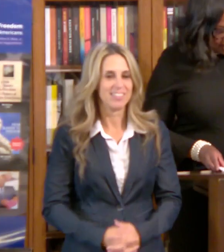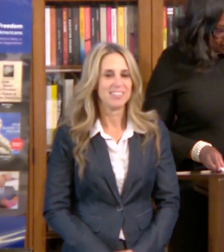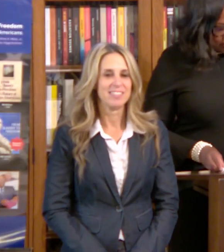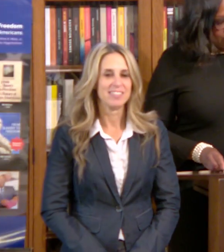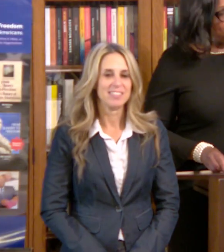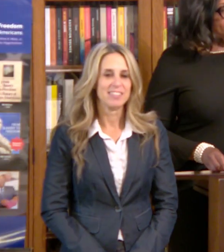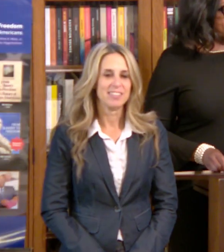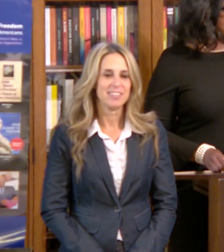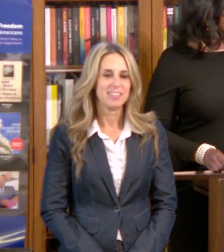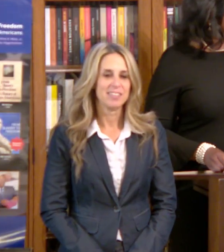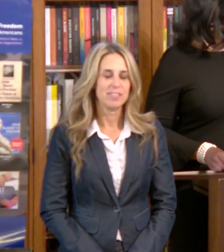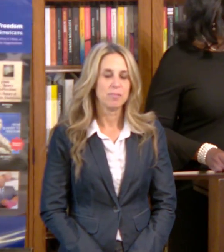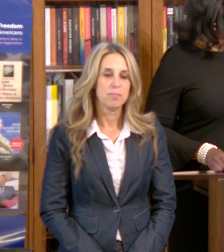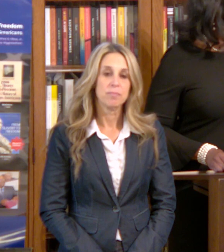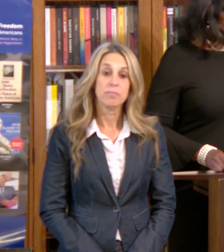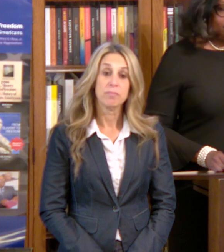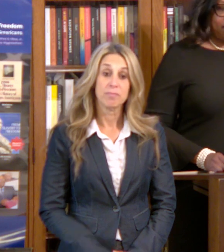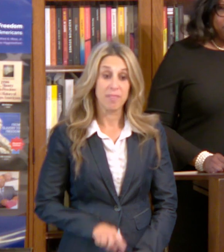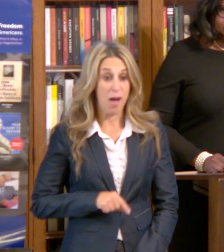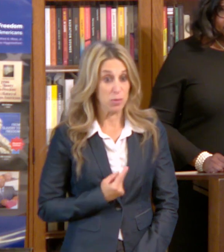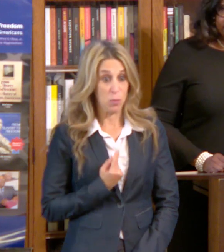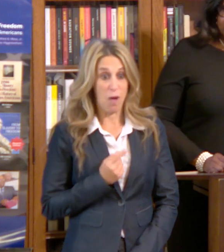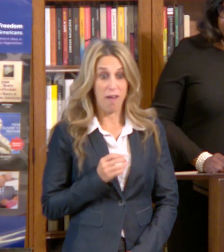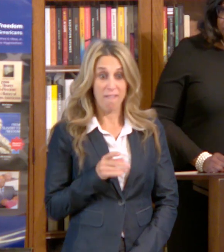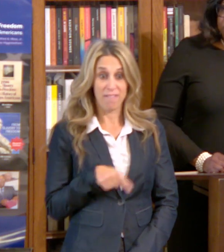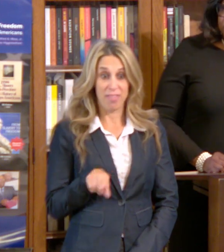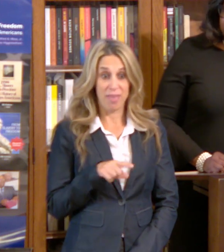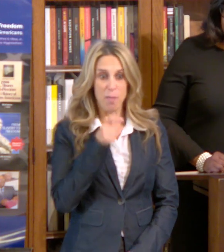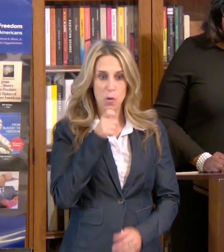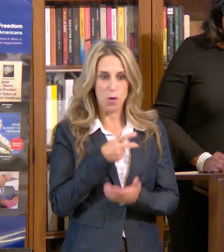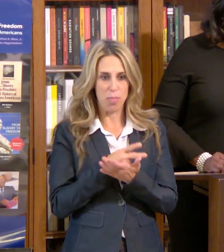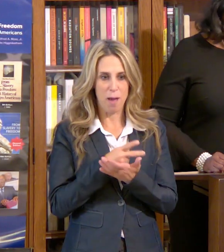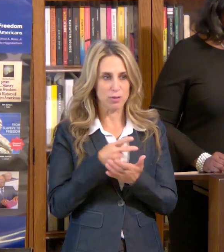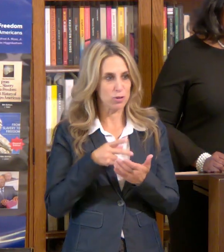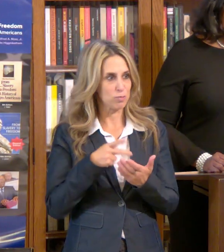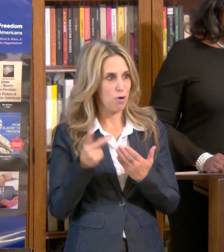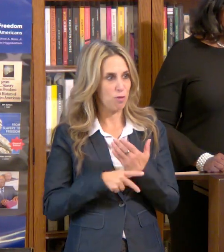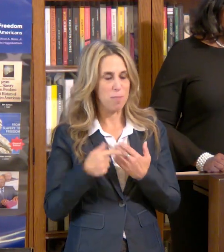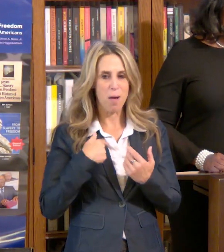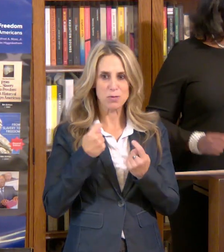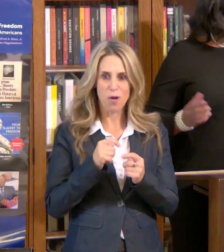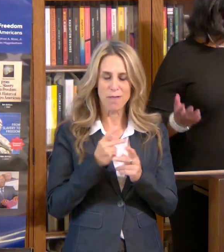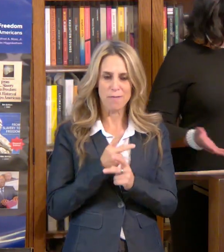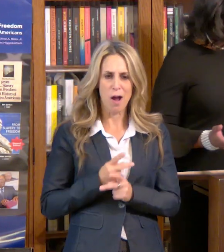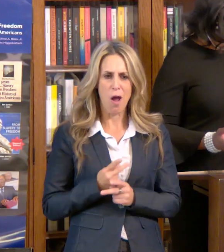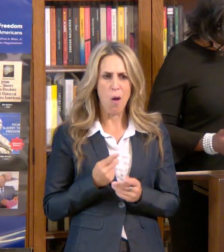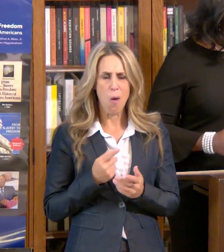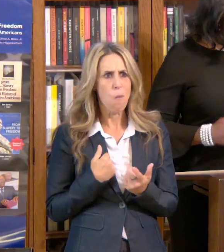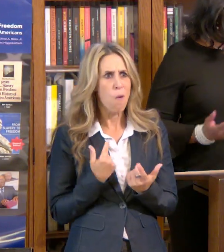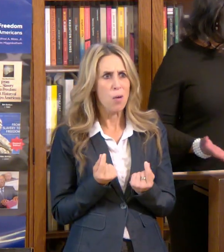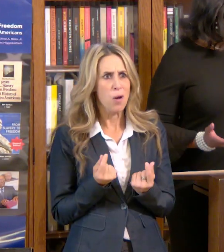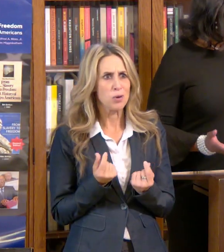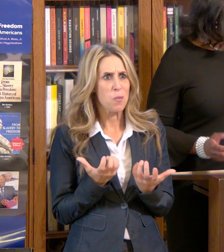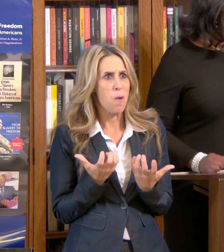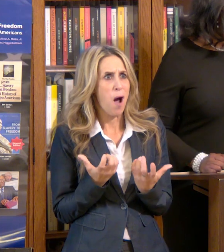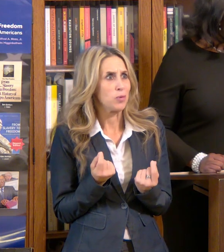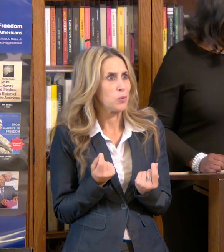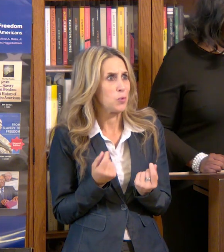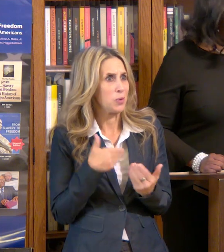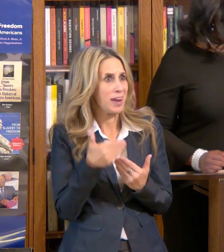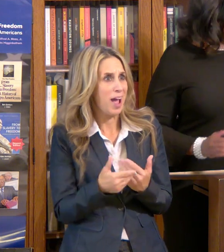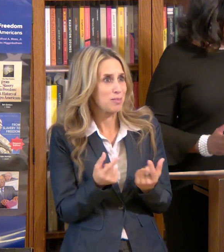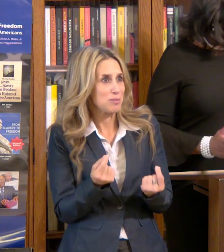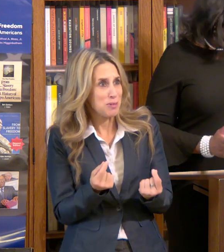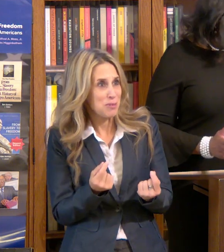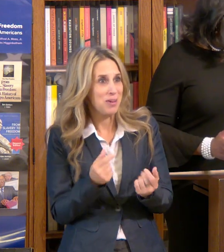University so I was one of them that when I was in the master's program I was trying to figure out what did I want to do where did I want to go